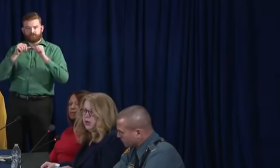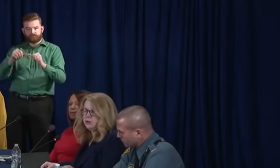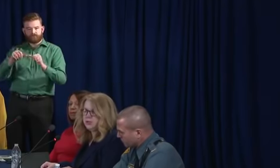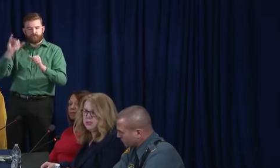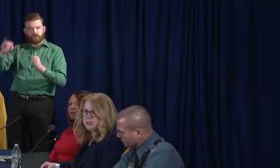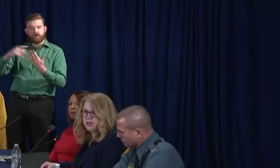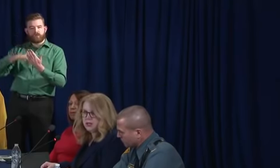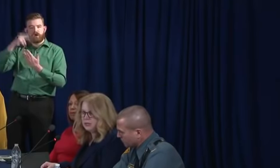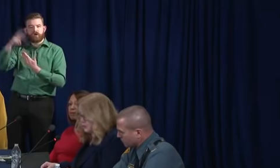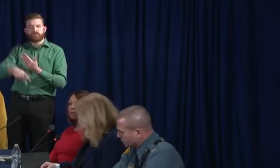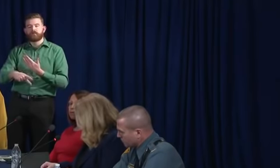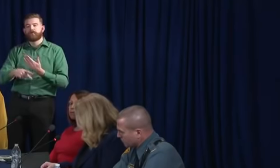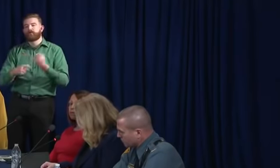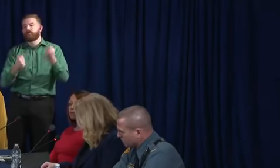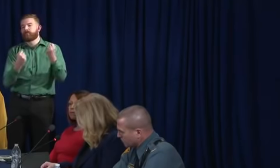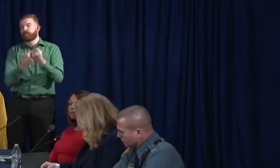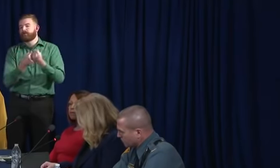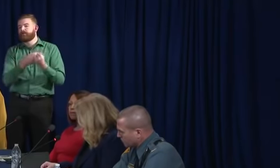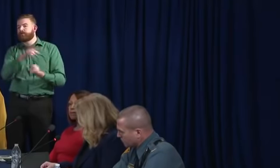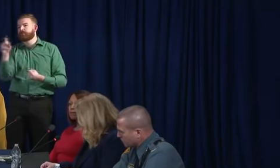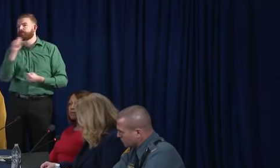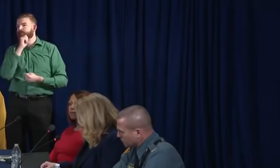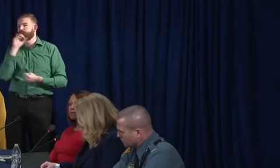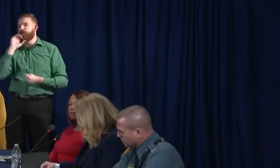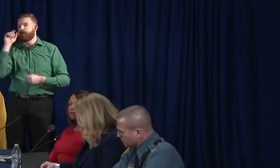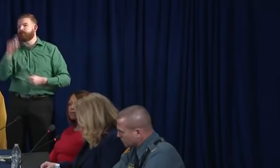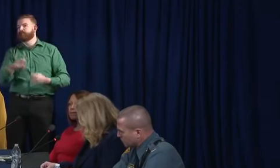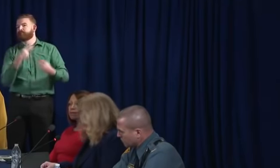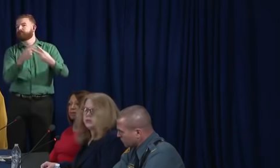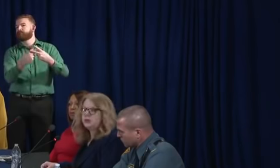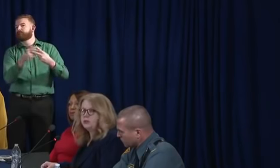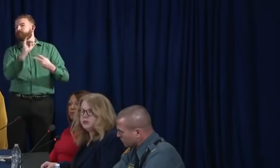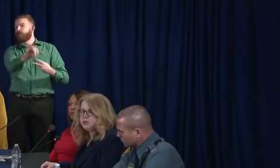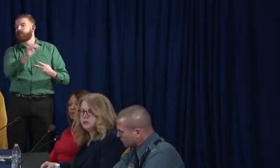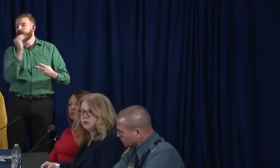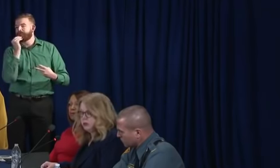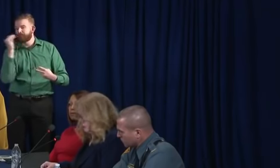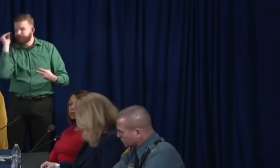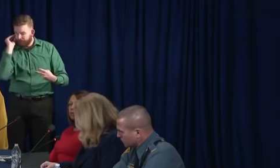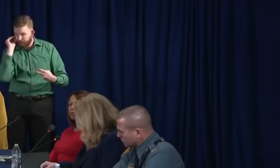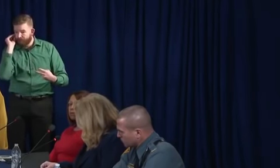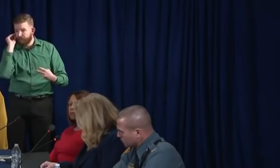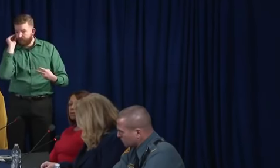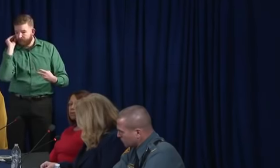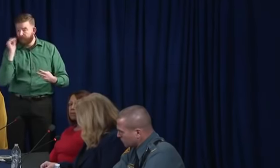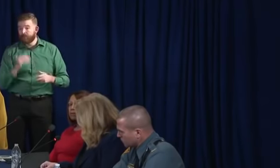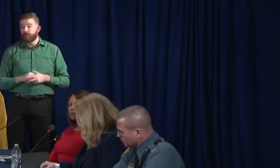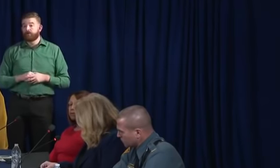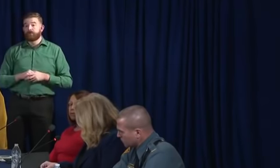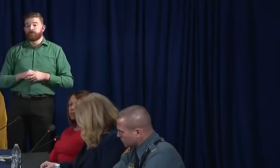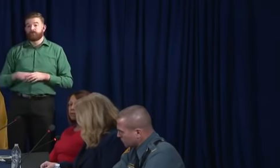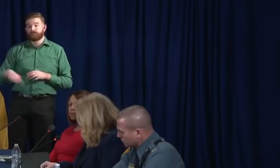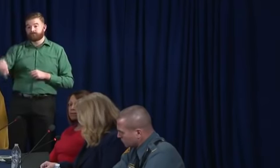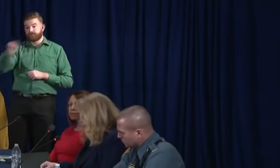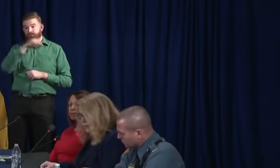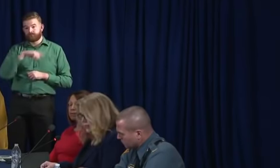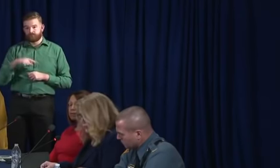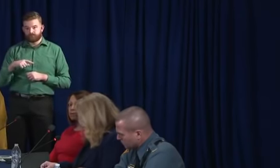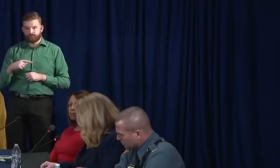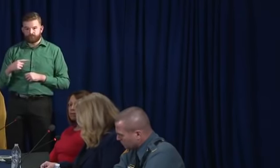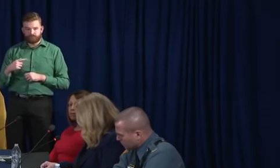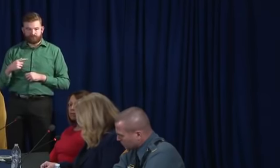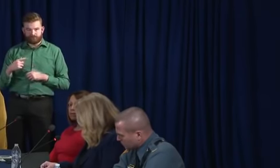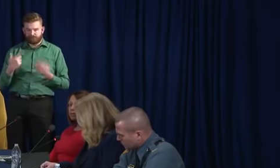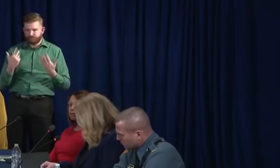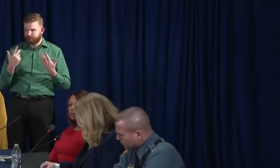their congregate site is closed and have limited natural community supports. That means the home health